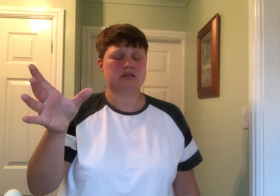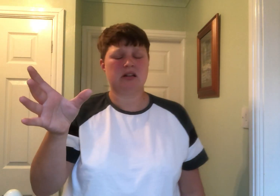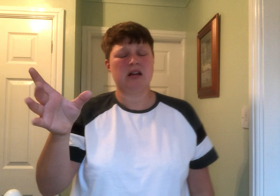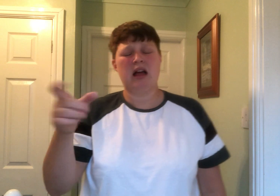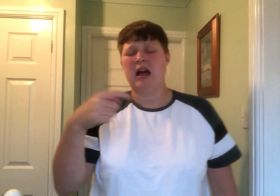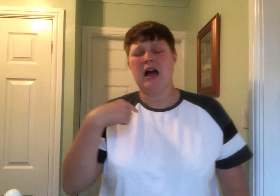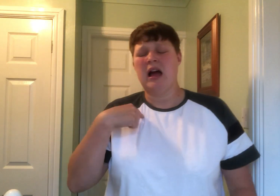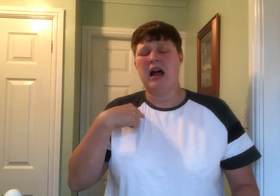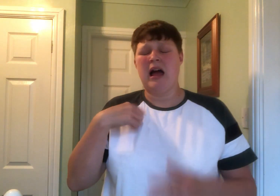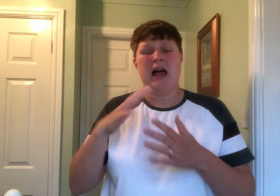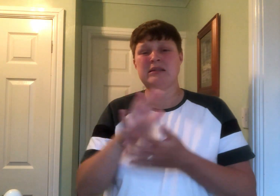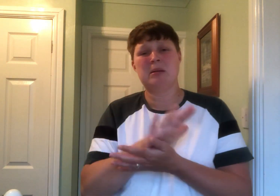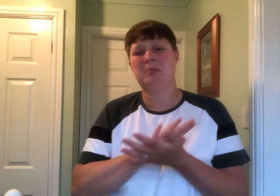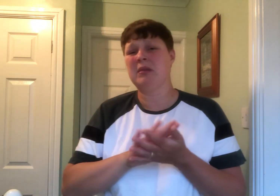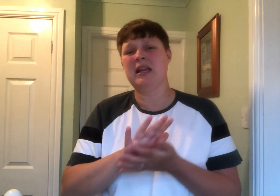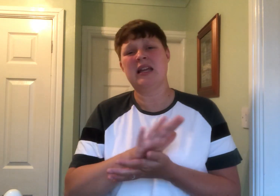It's not what I meant